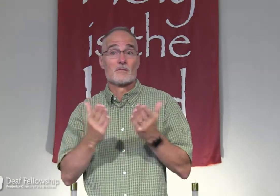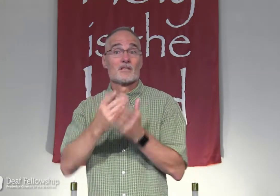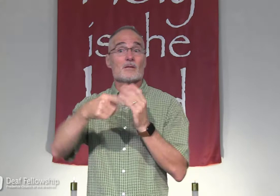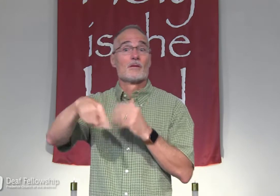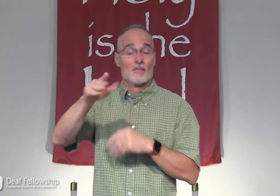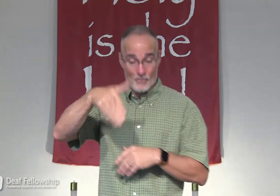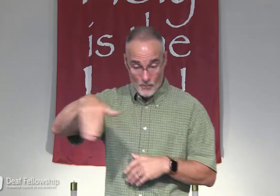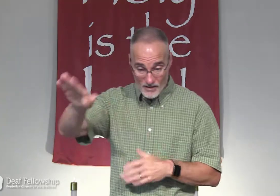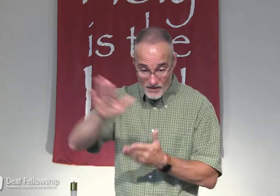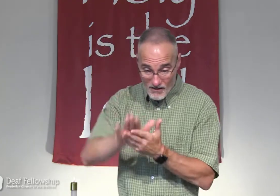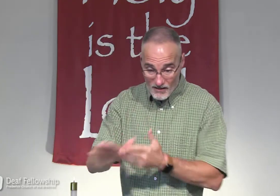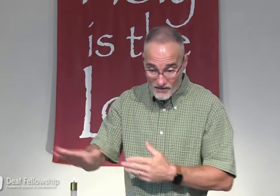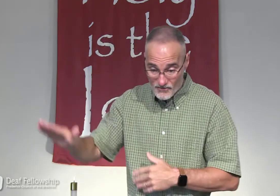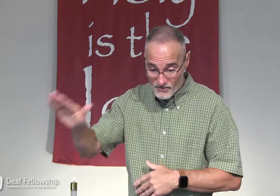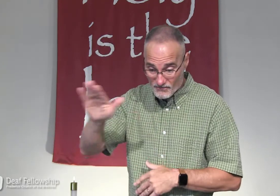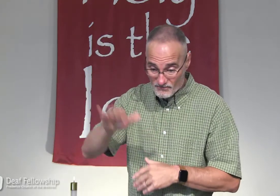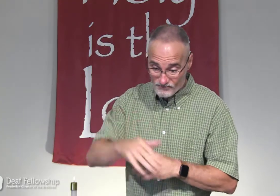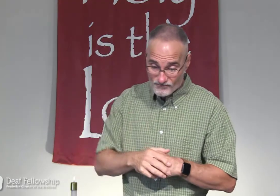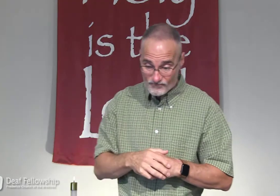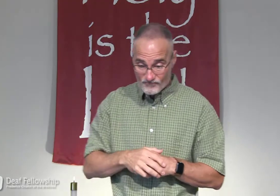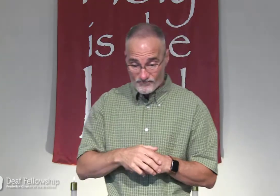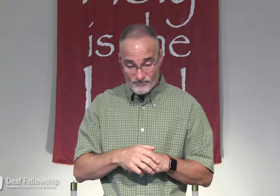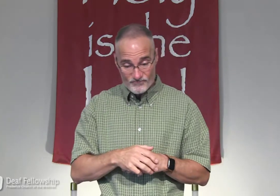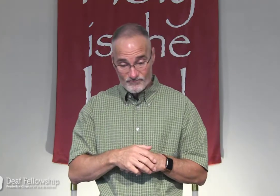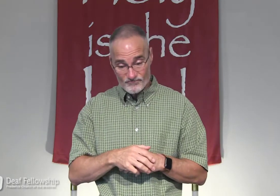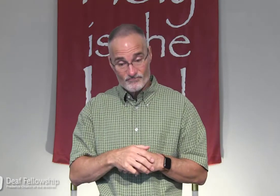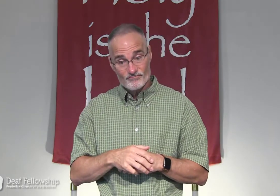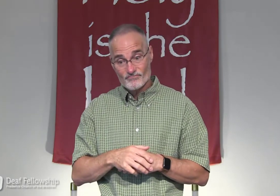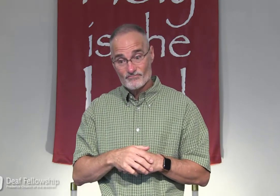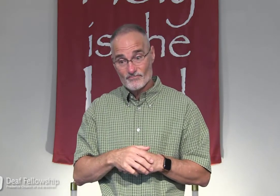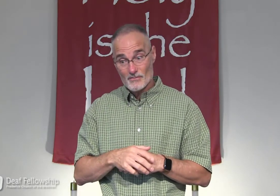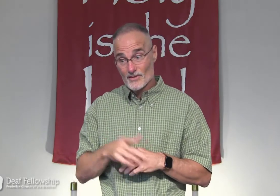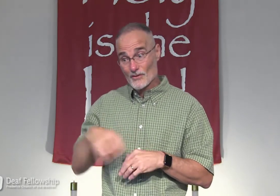You who have young adult children, maybe they go away to college.